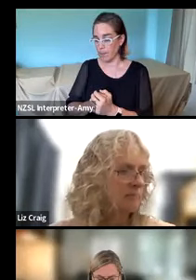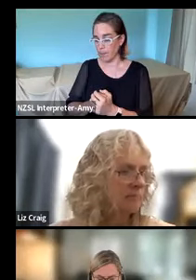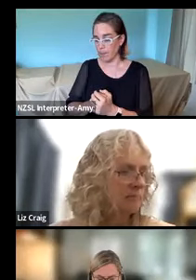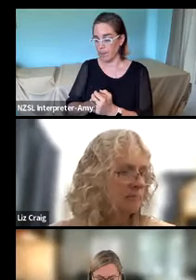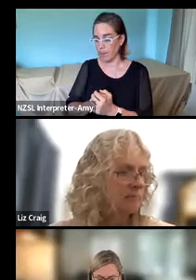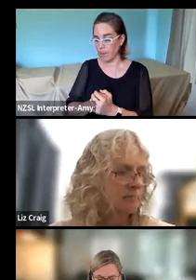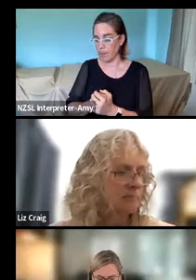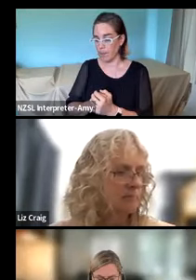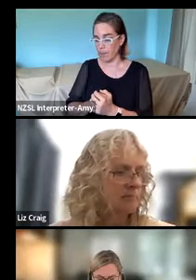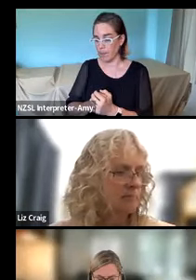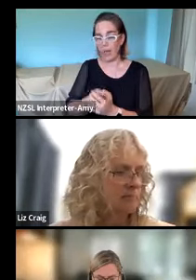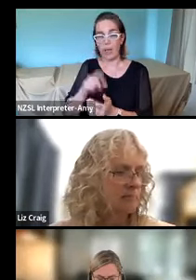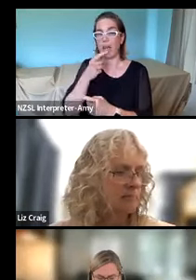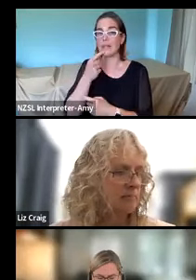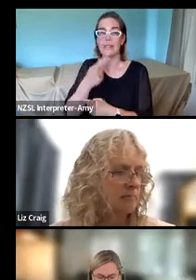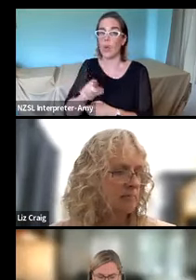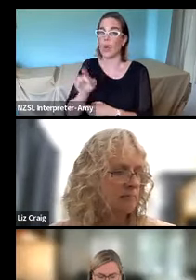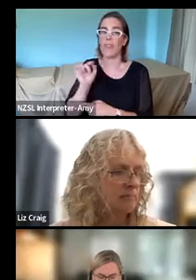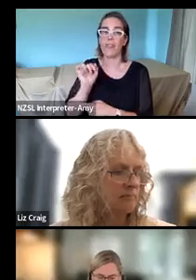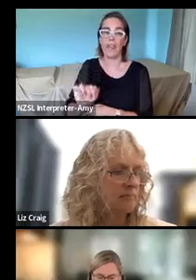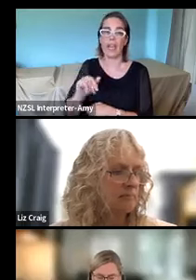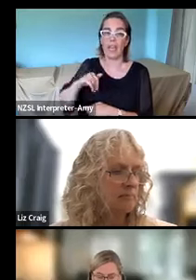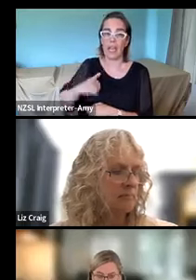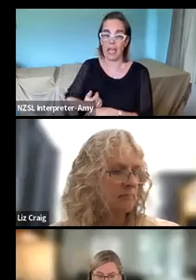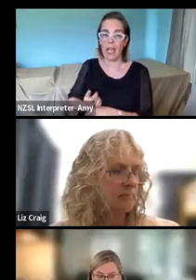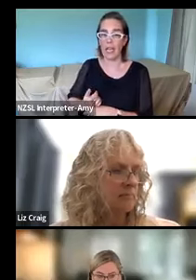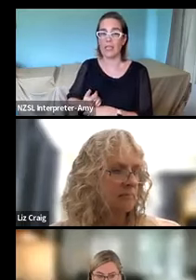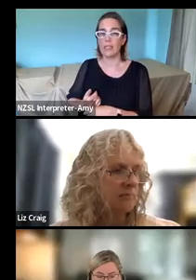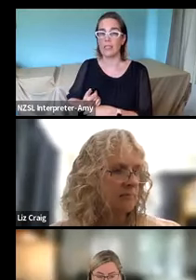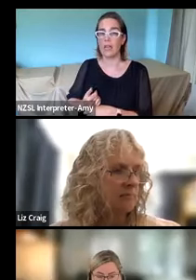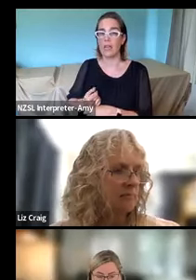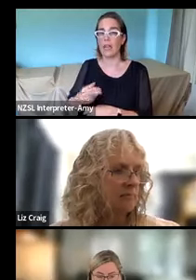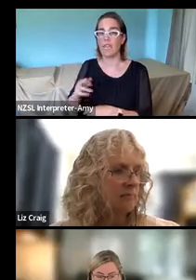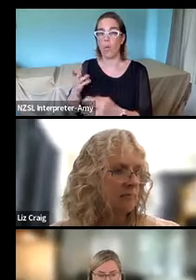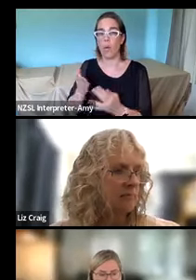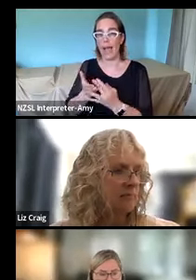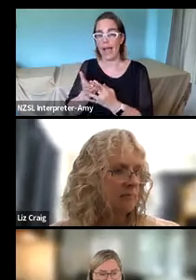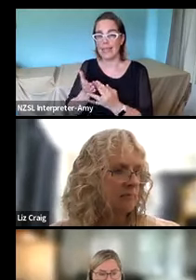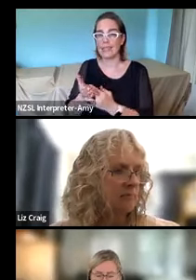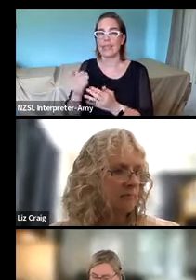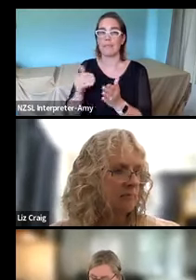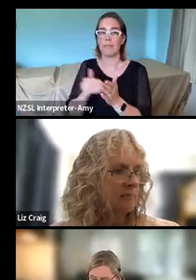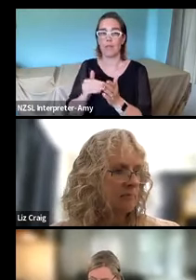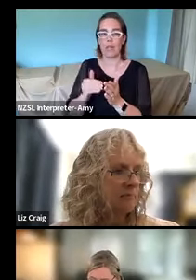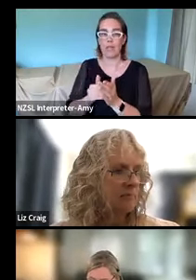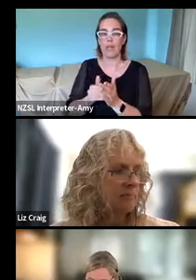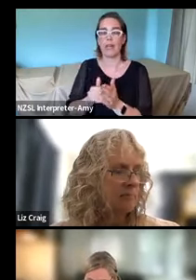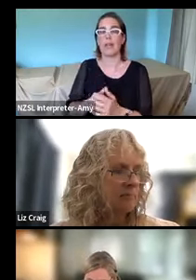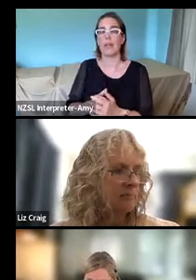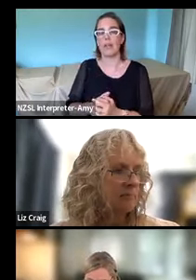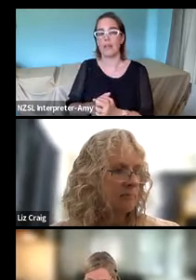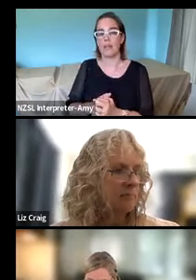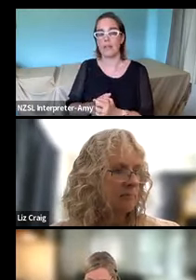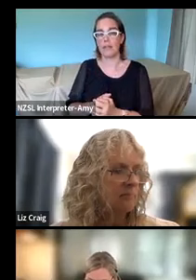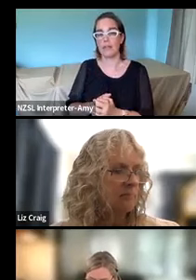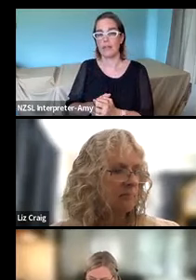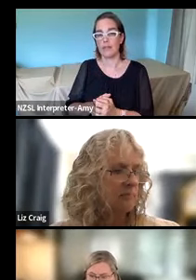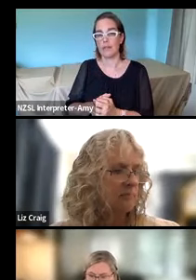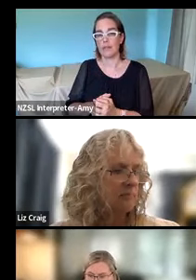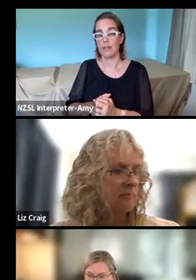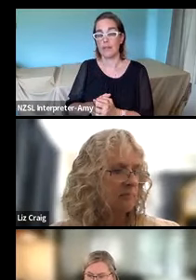their needs are for the access barrier, or just like to